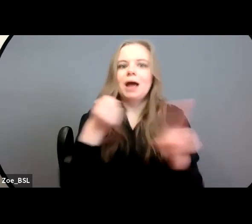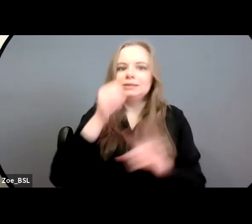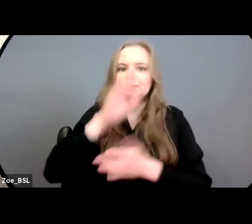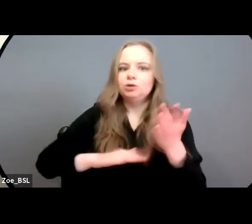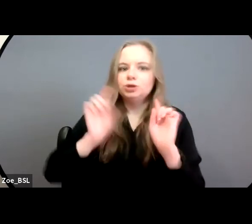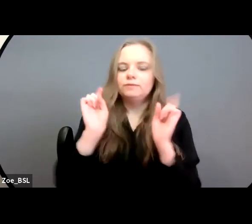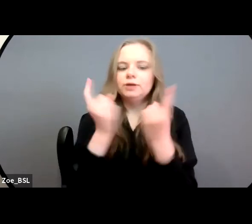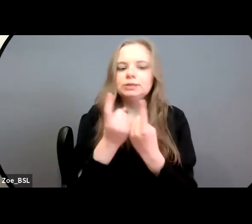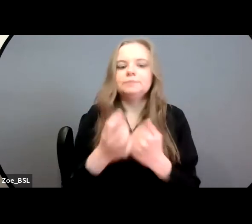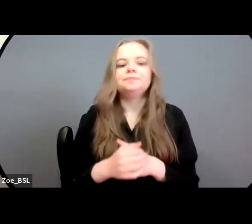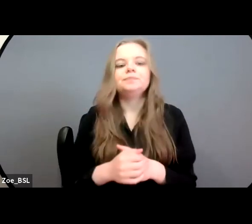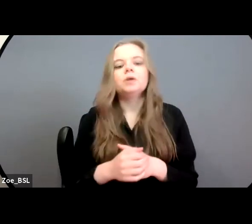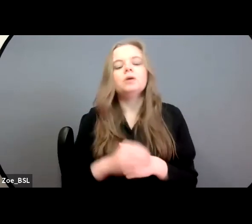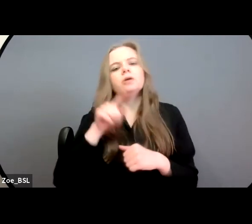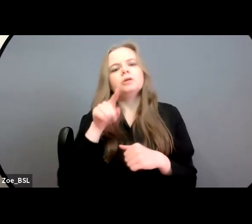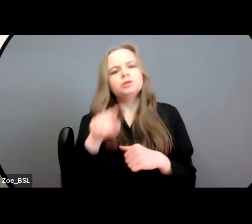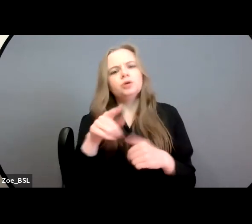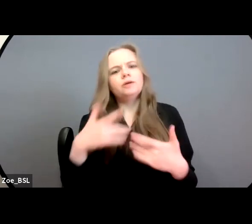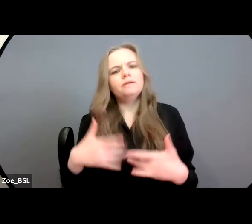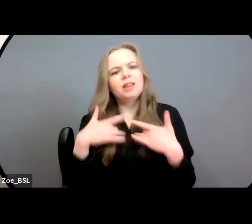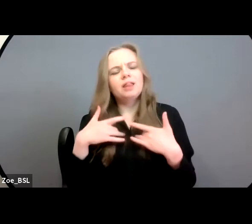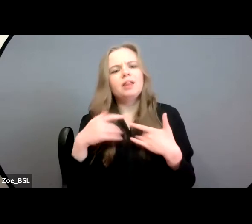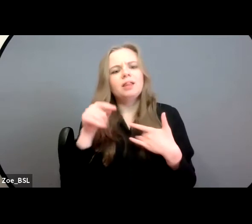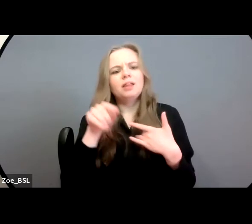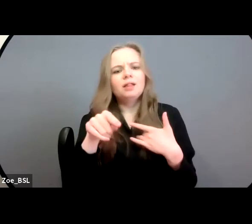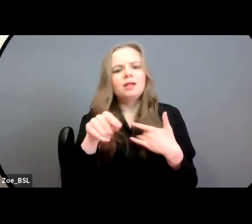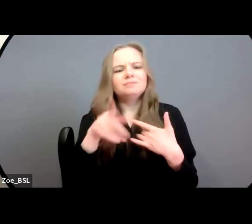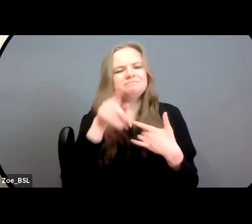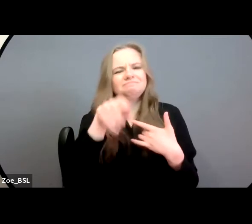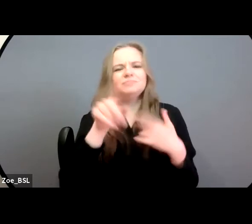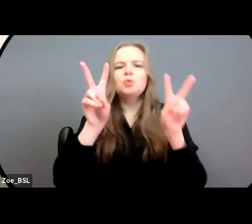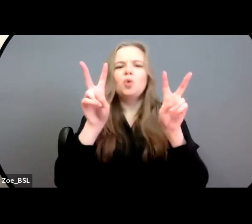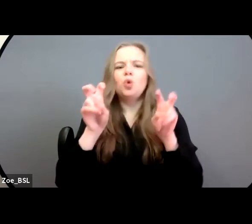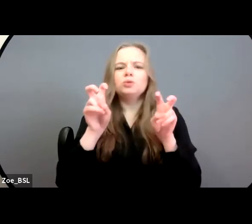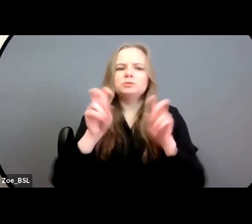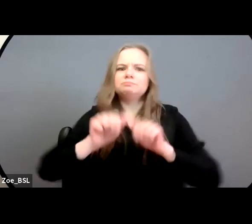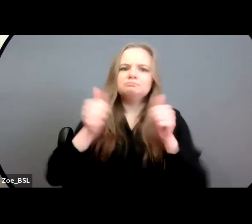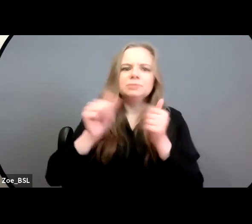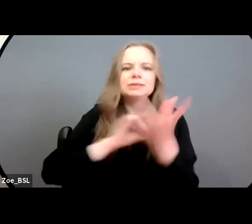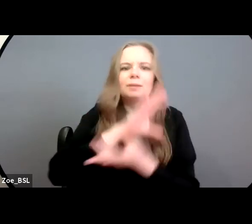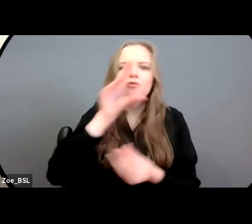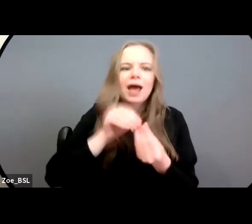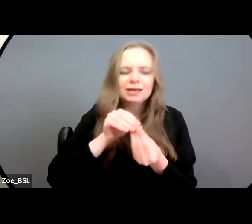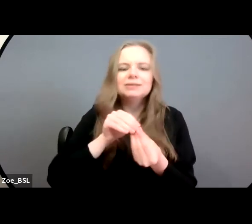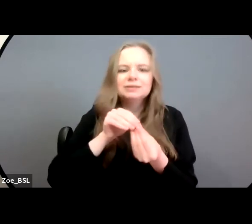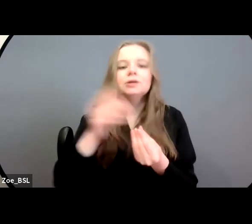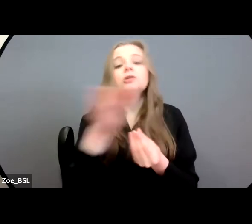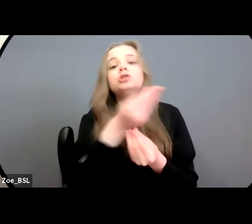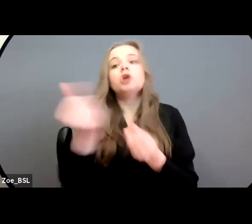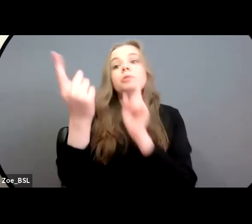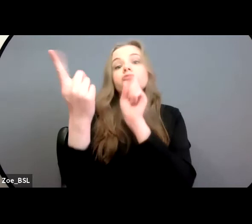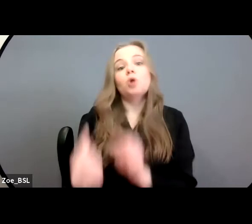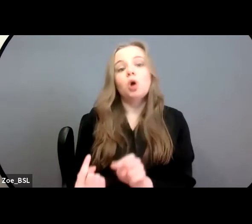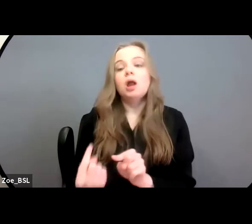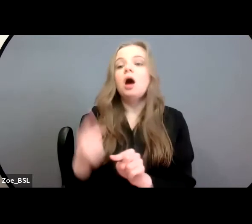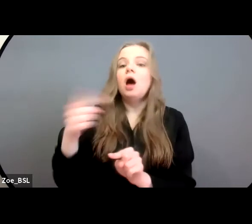And I think that just this quote for us quite well summarised, I guess, some people's kind of responses to the survey when we first